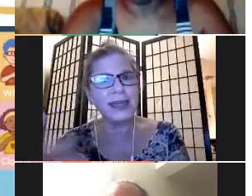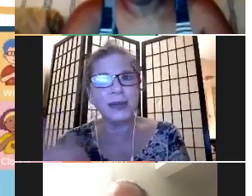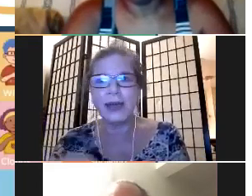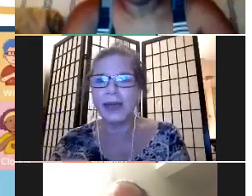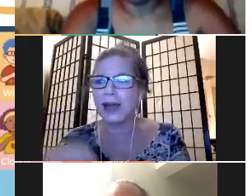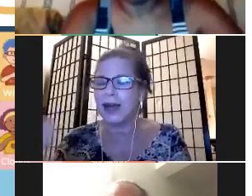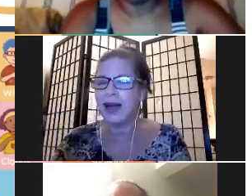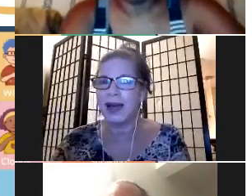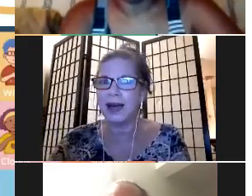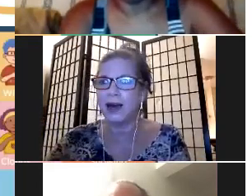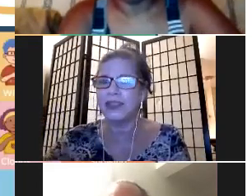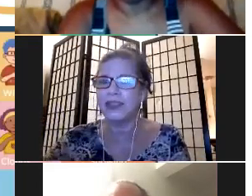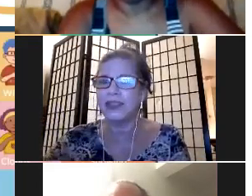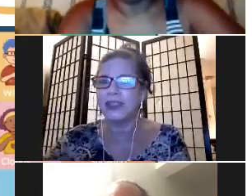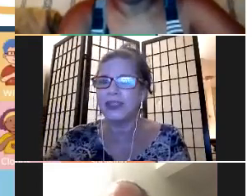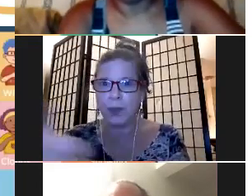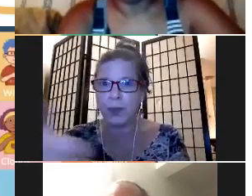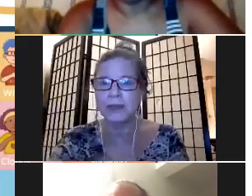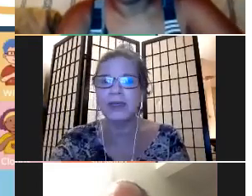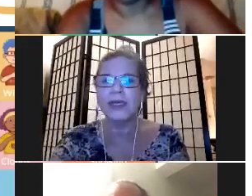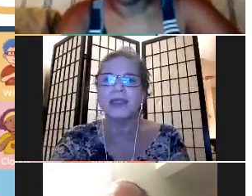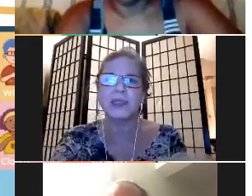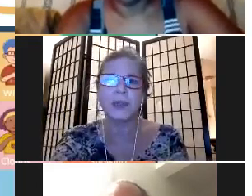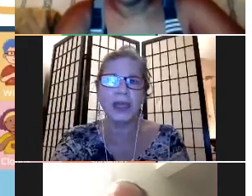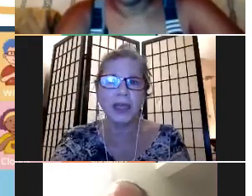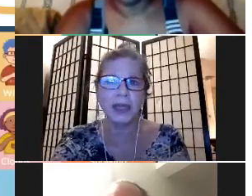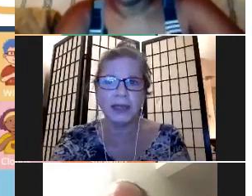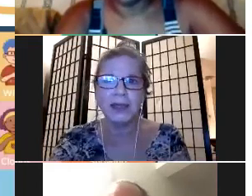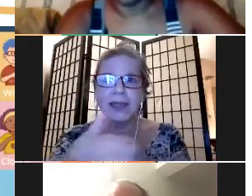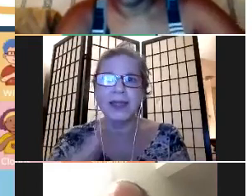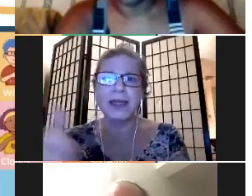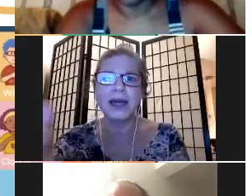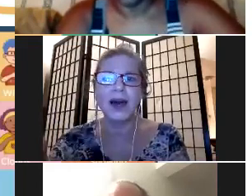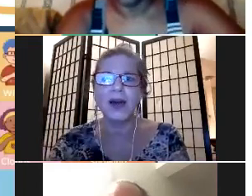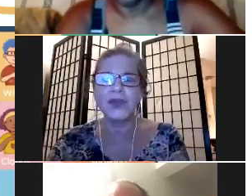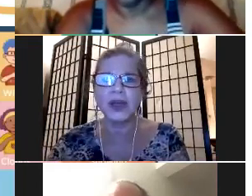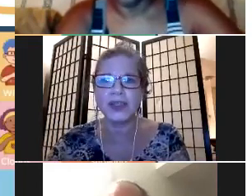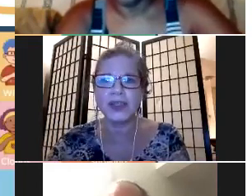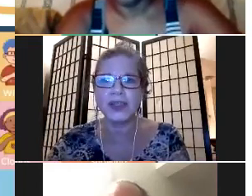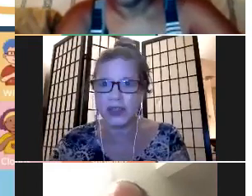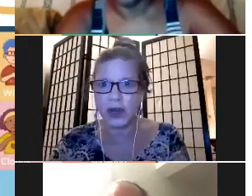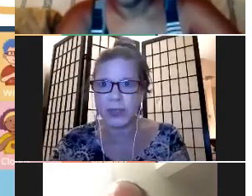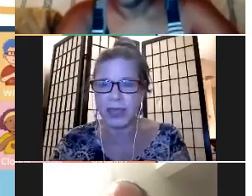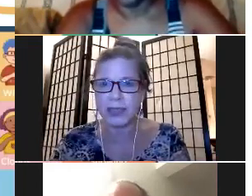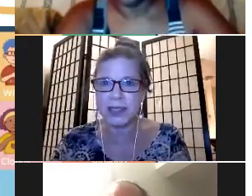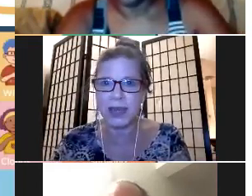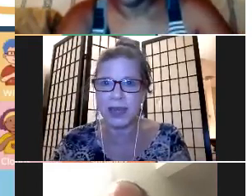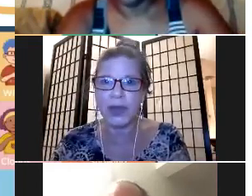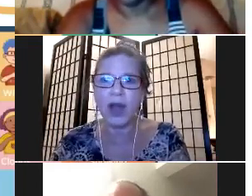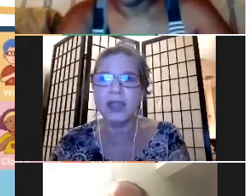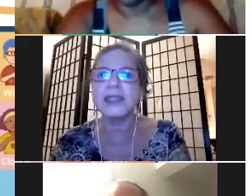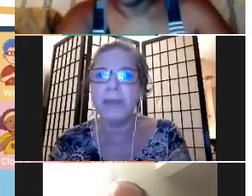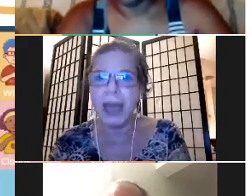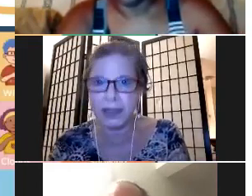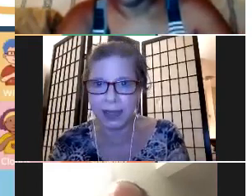see different people speaking of certain circumstances, and we